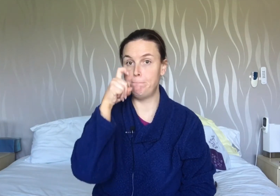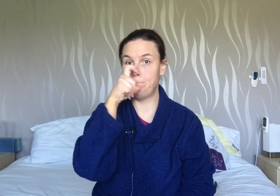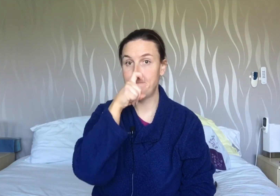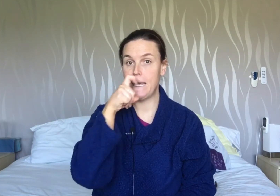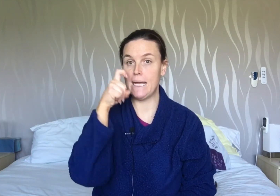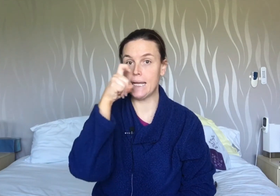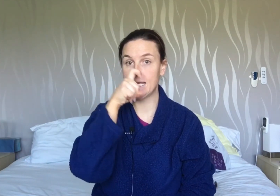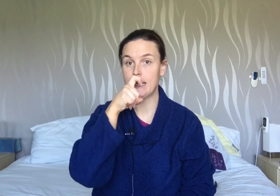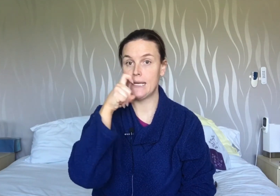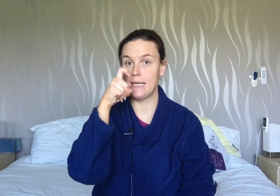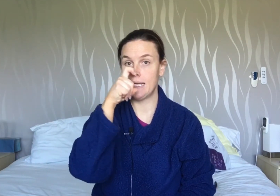Pig.